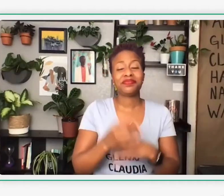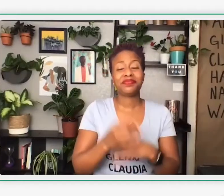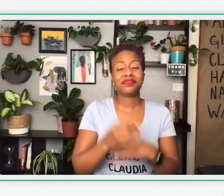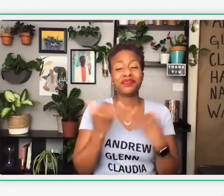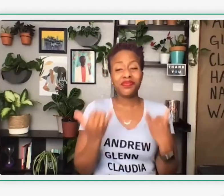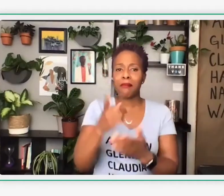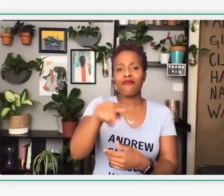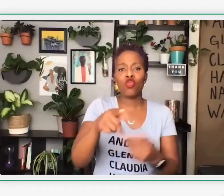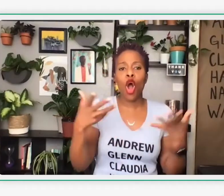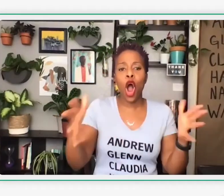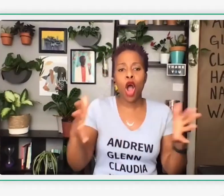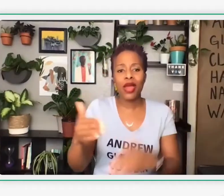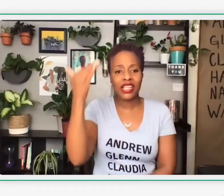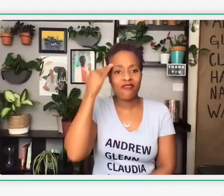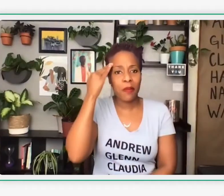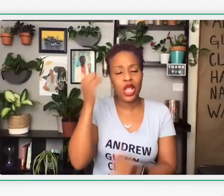Black-owned businesses.